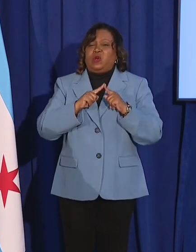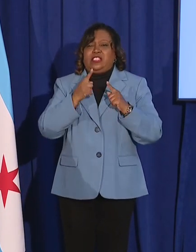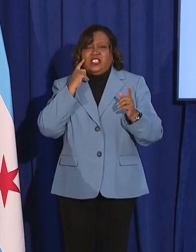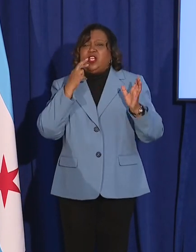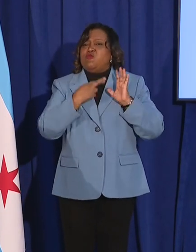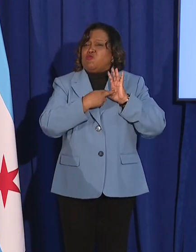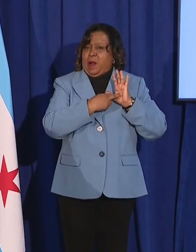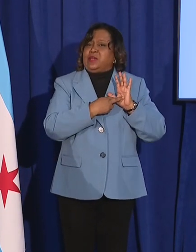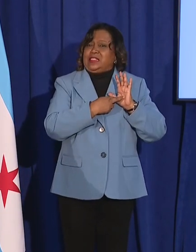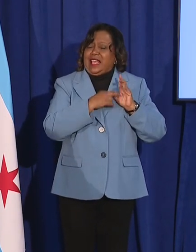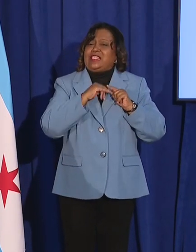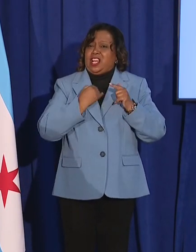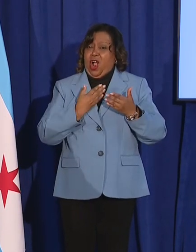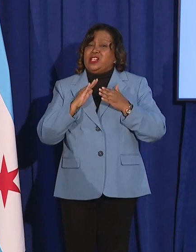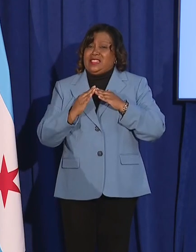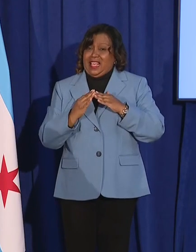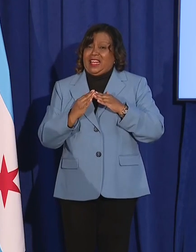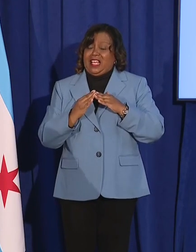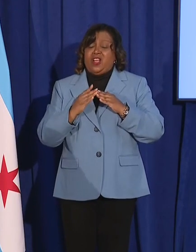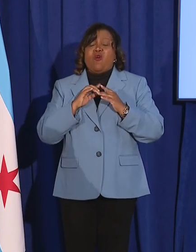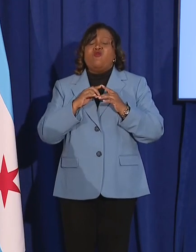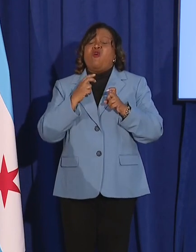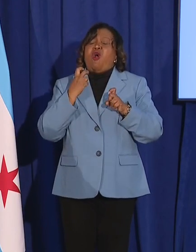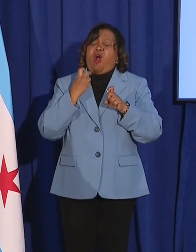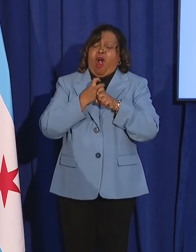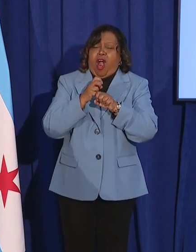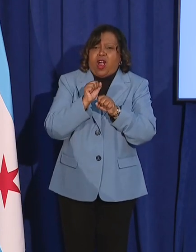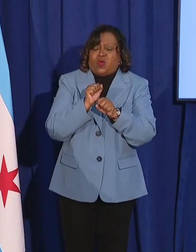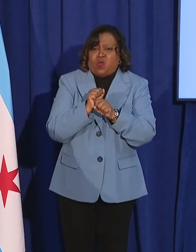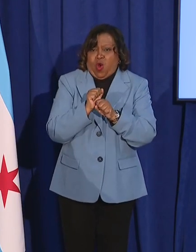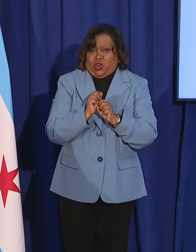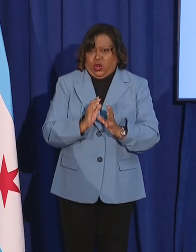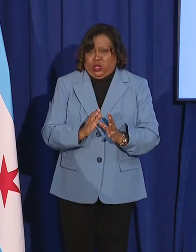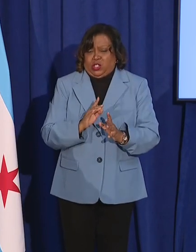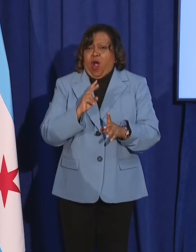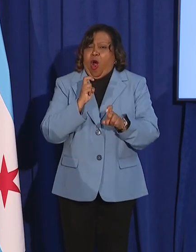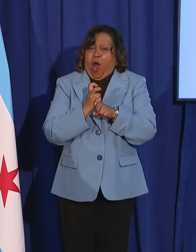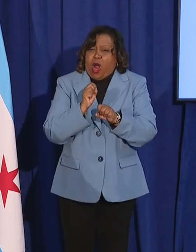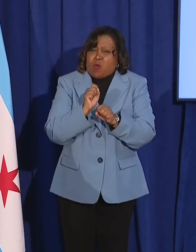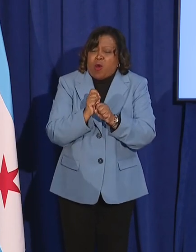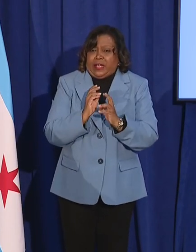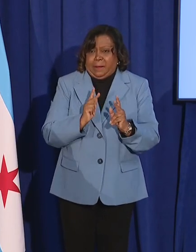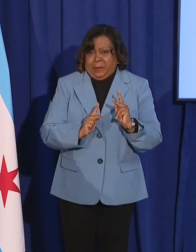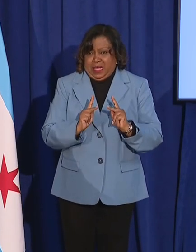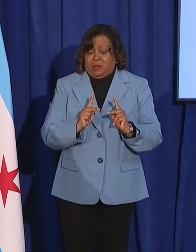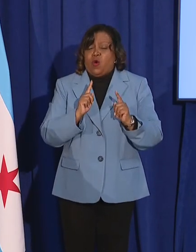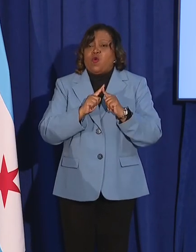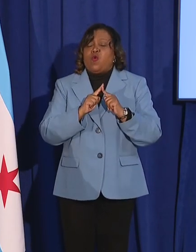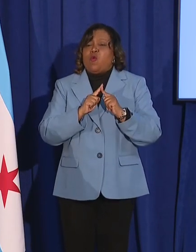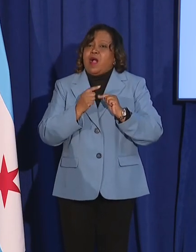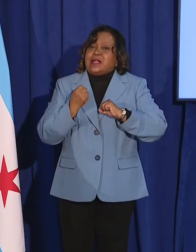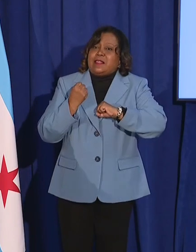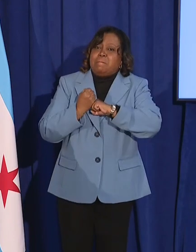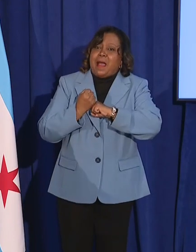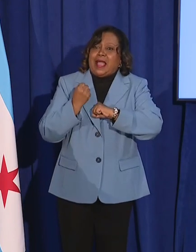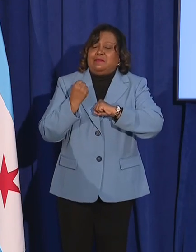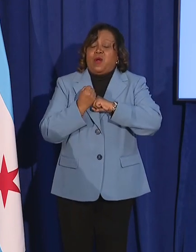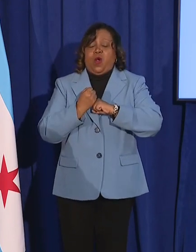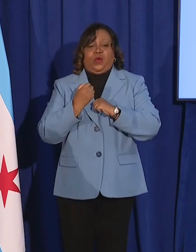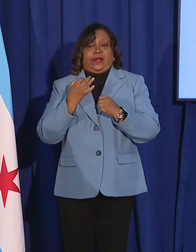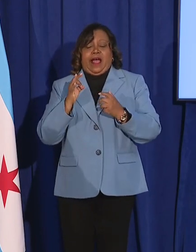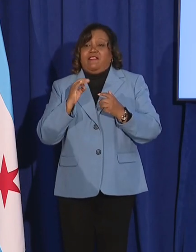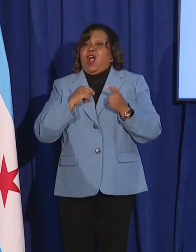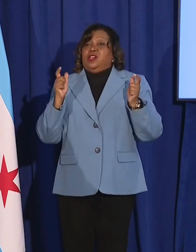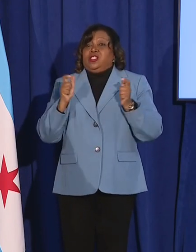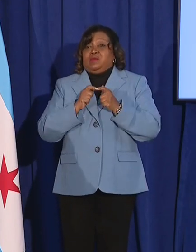she represents in our city, who are hardworking people, who are the backbone of